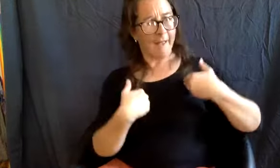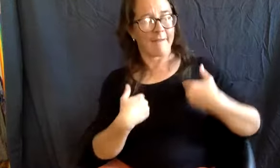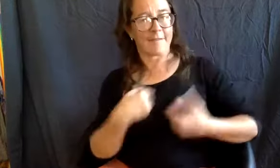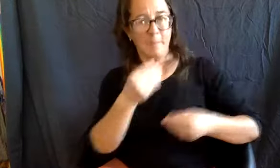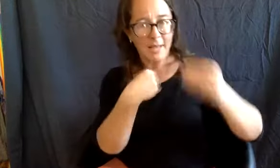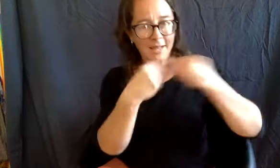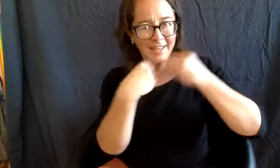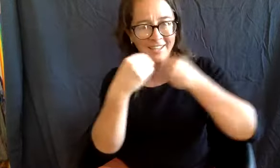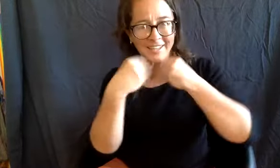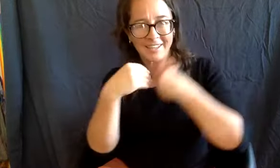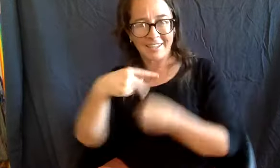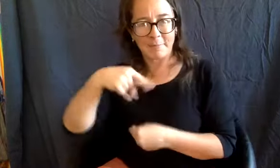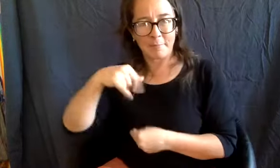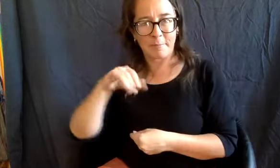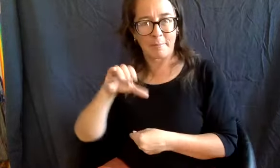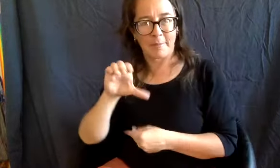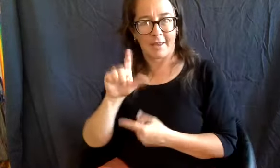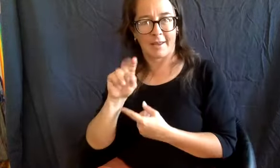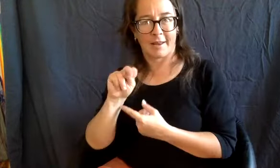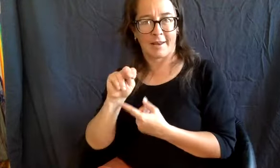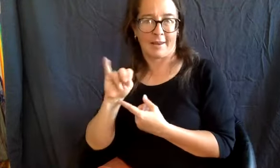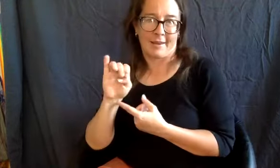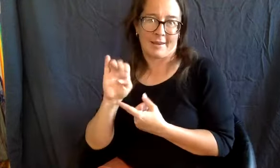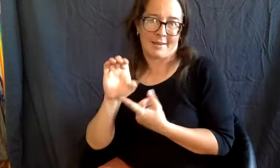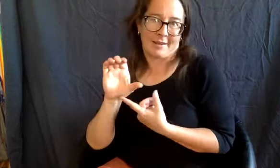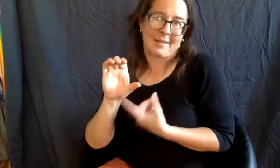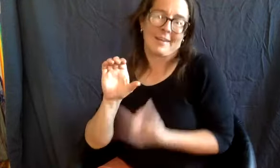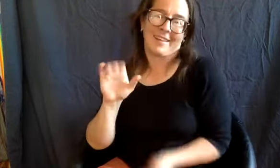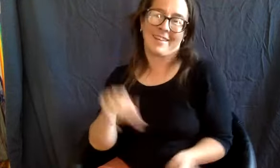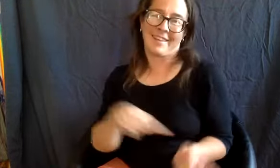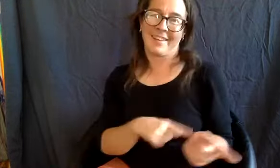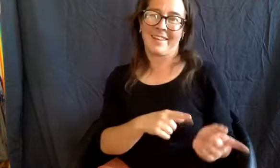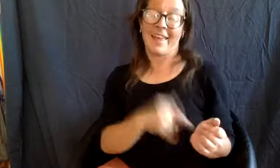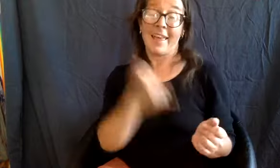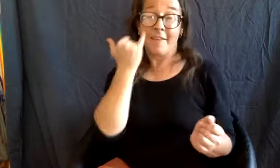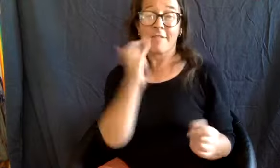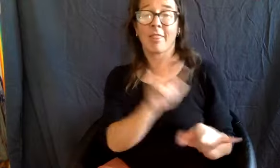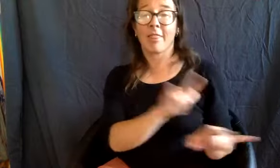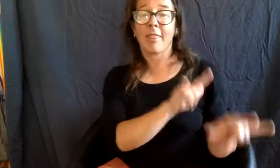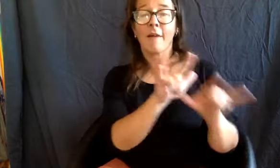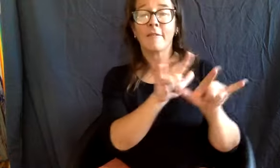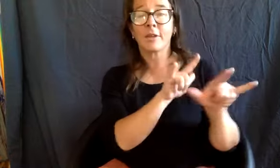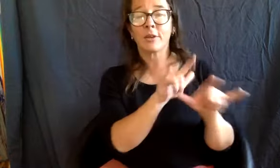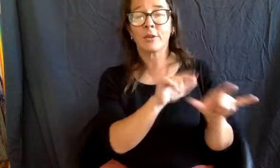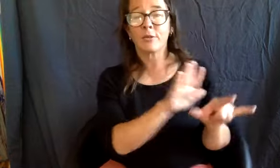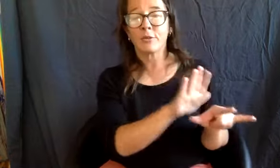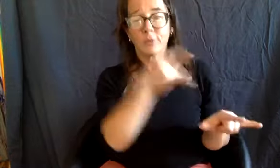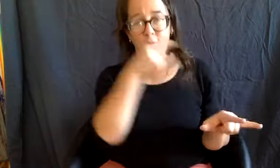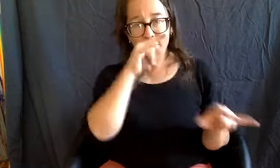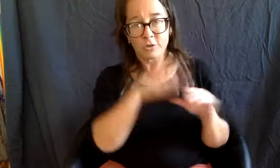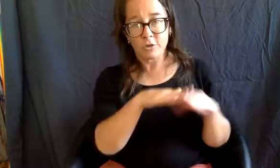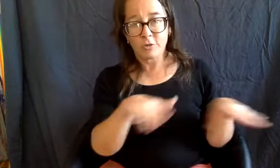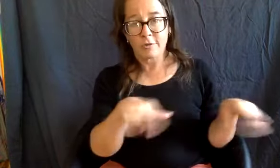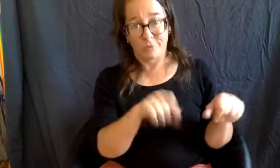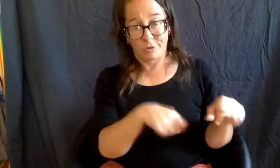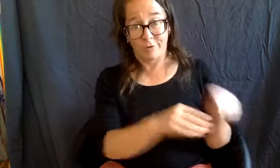anywhere, but I would make us go and have a freaking family picnic. I'd force everybody in the freaking car, and we, and nobody